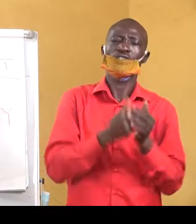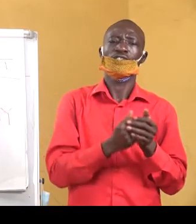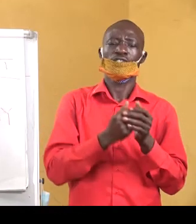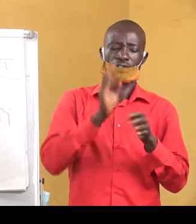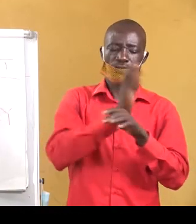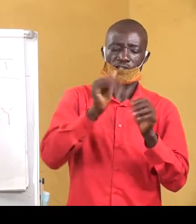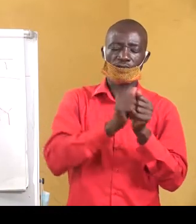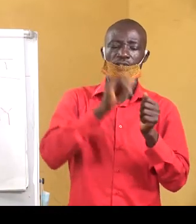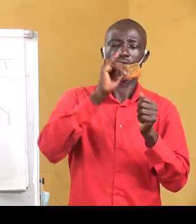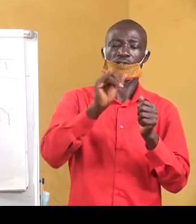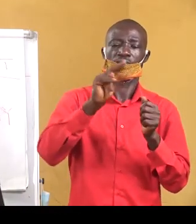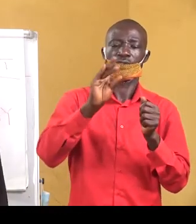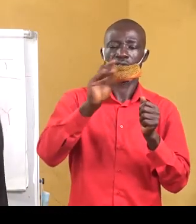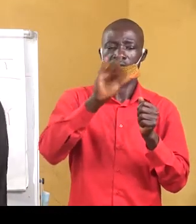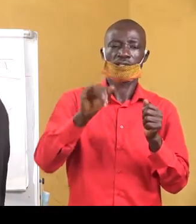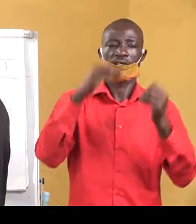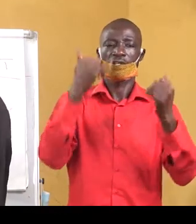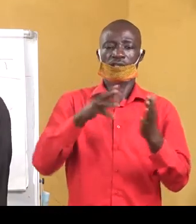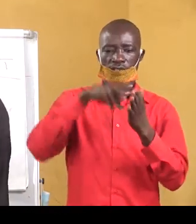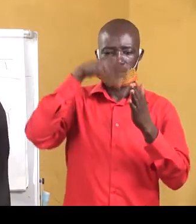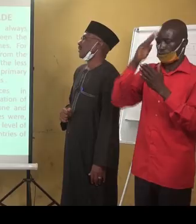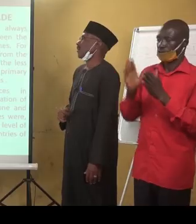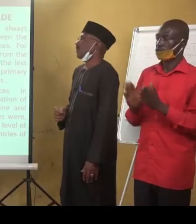India. Now, students,